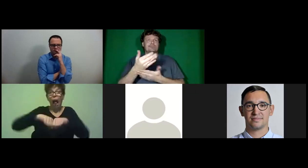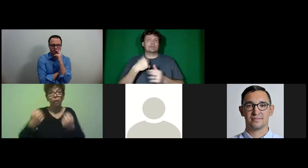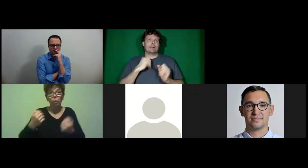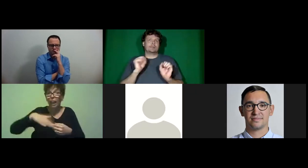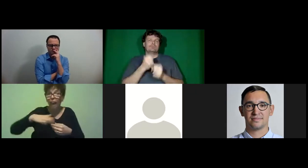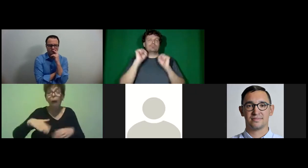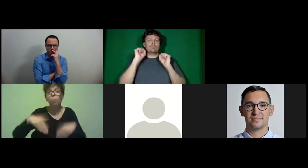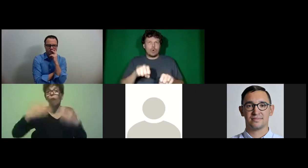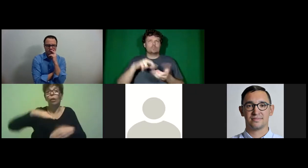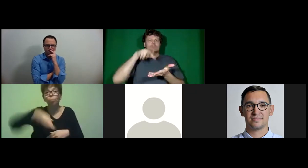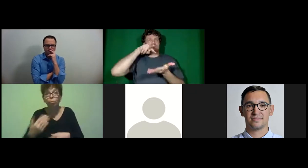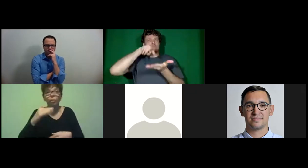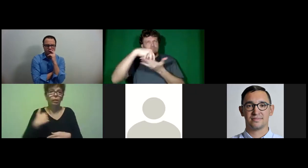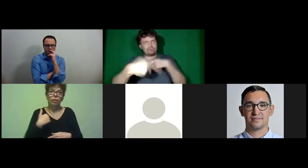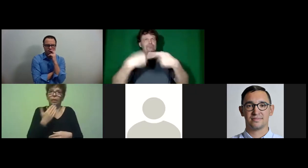And